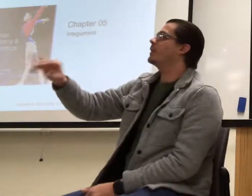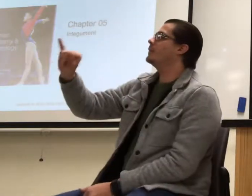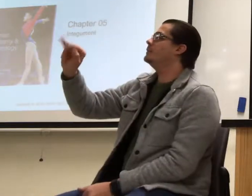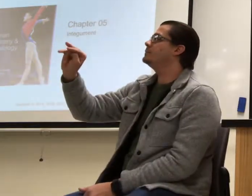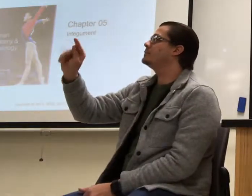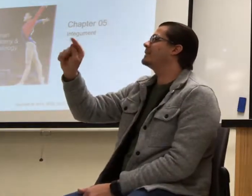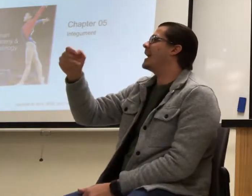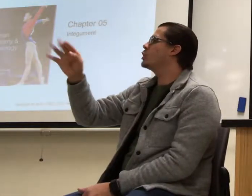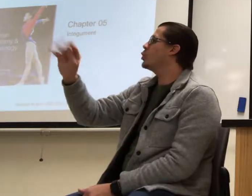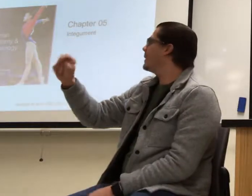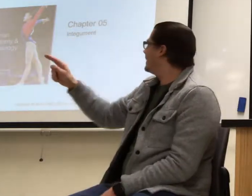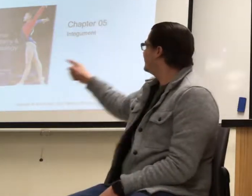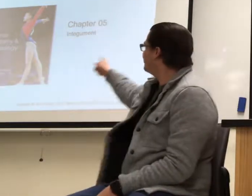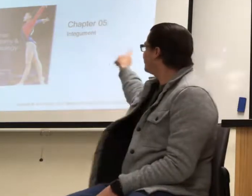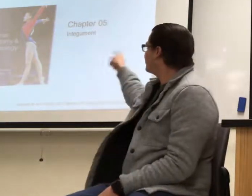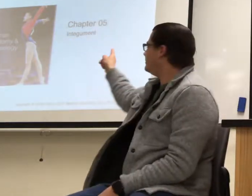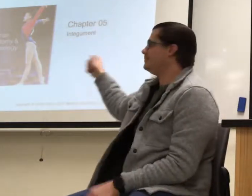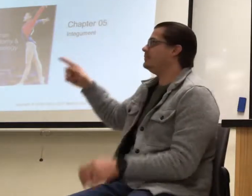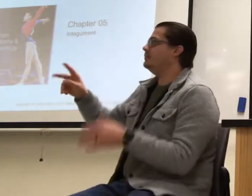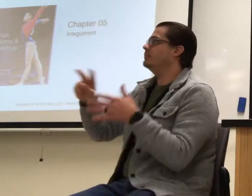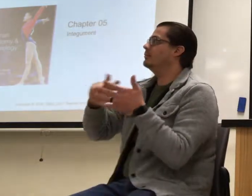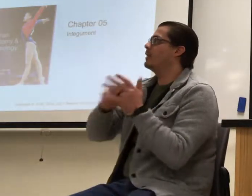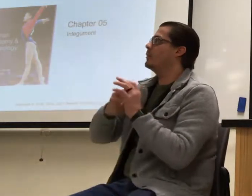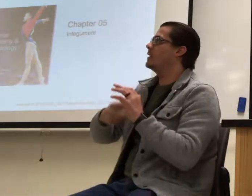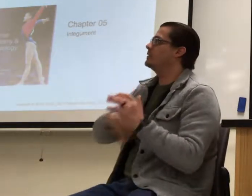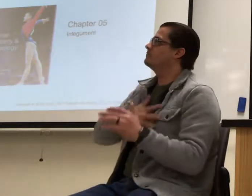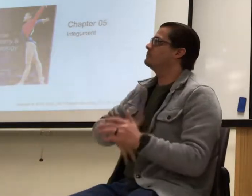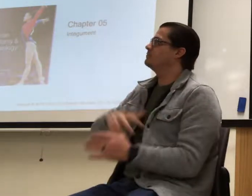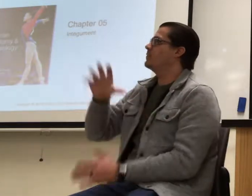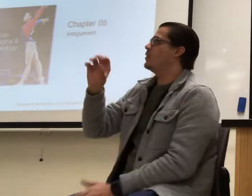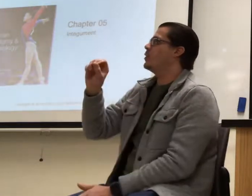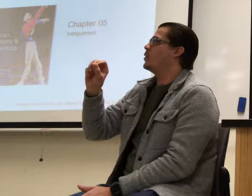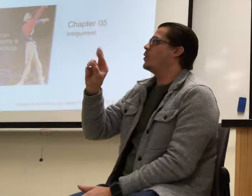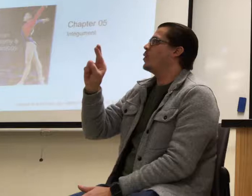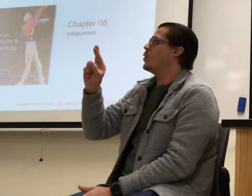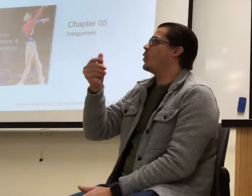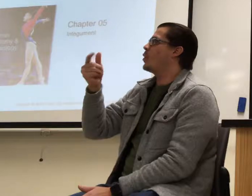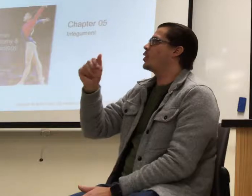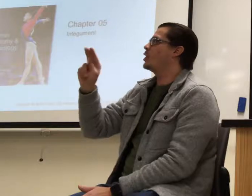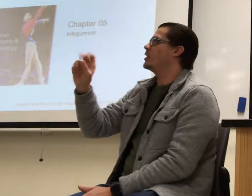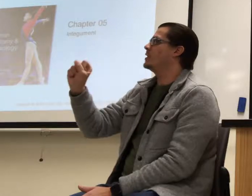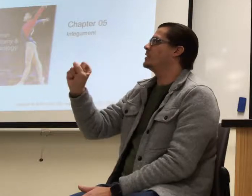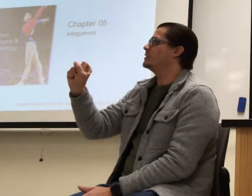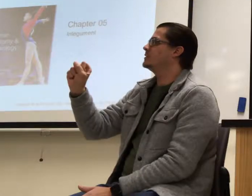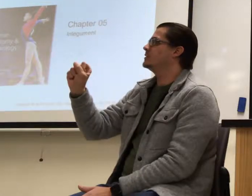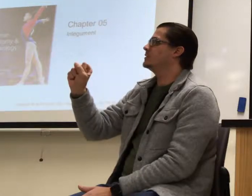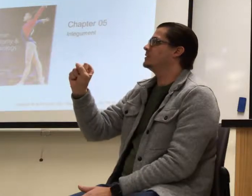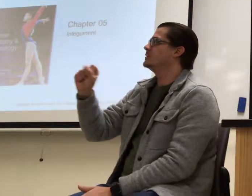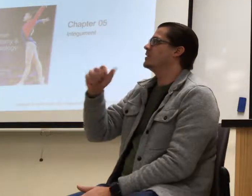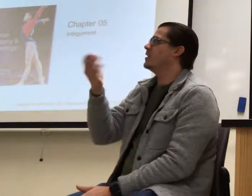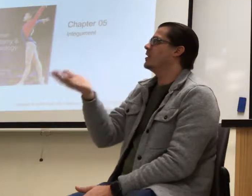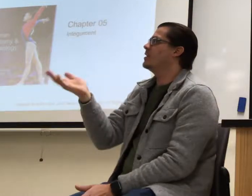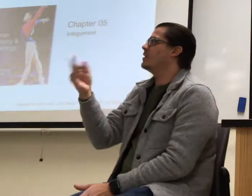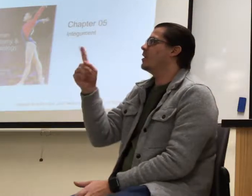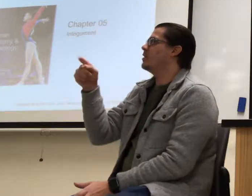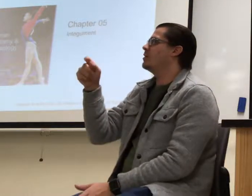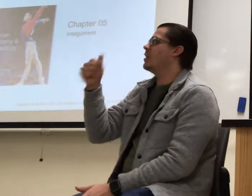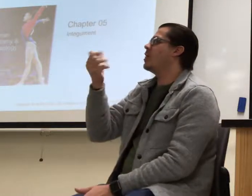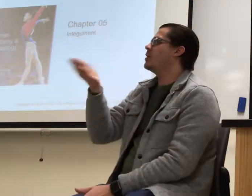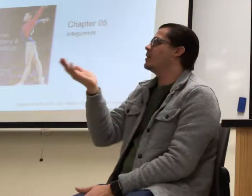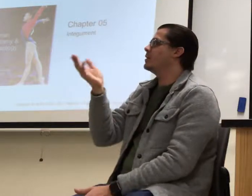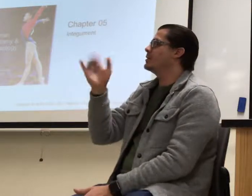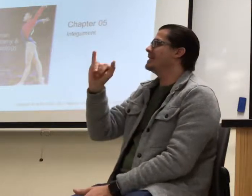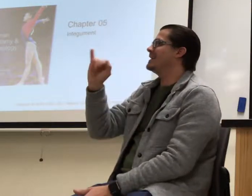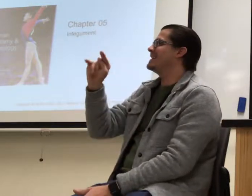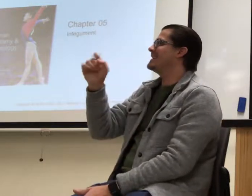skin. Now skin is primarily what I'll be talking about. But there's other things that you kind of see as you study the